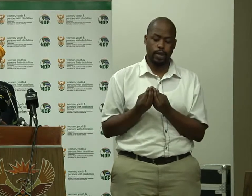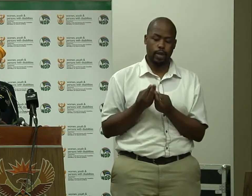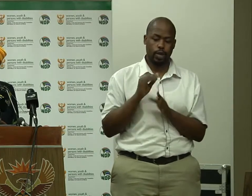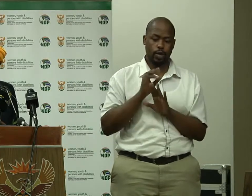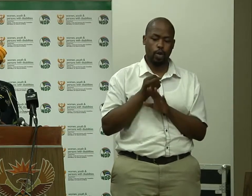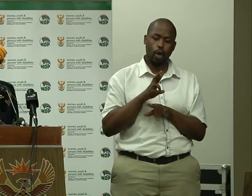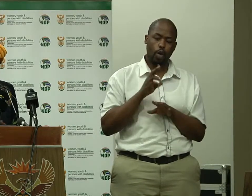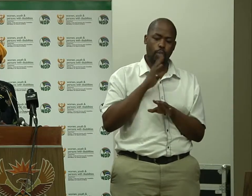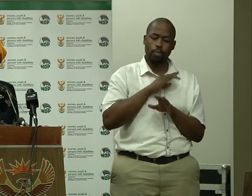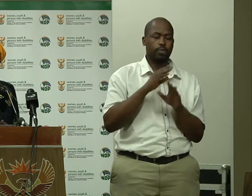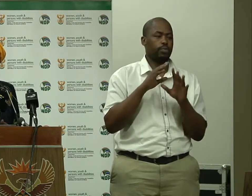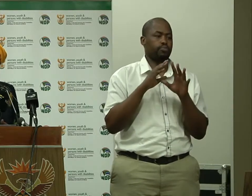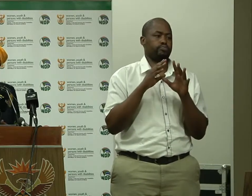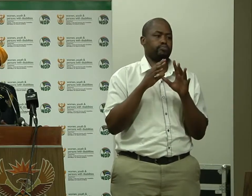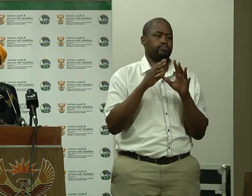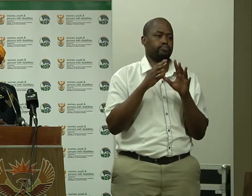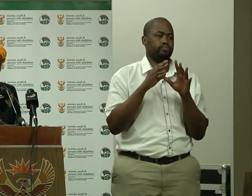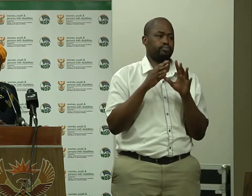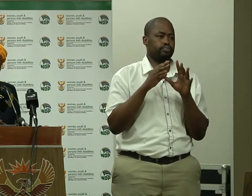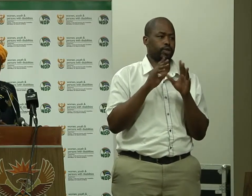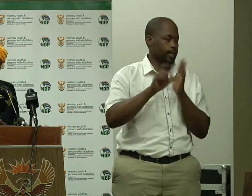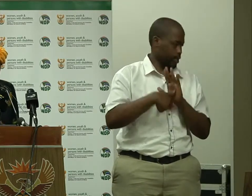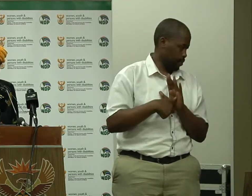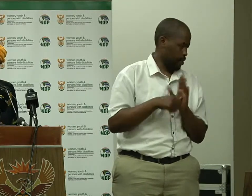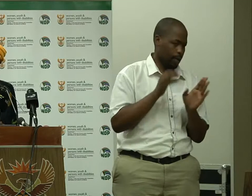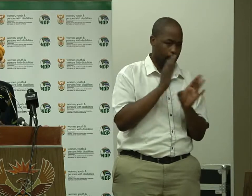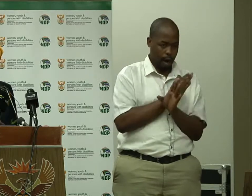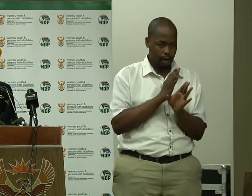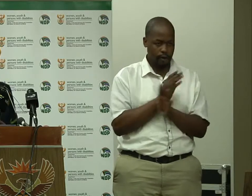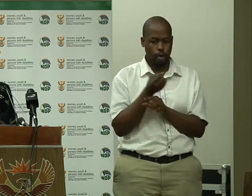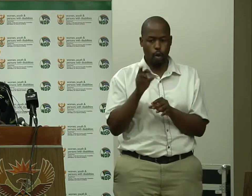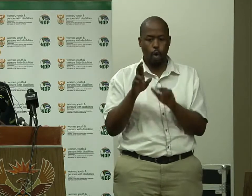without a disability, private or